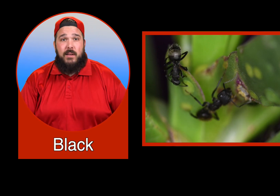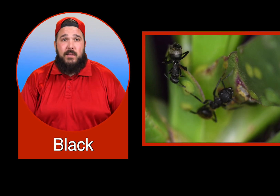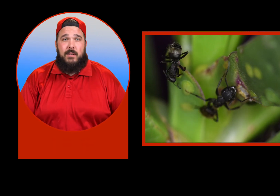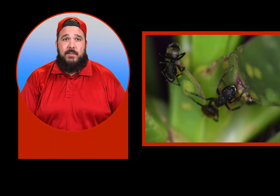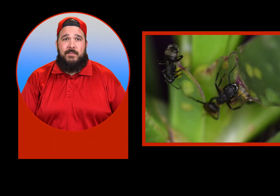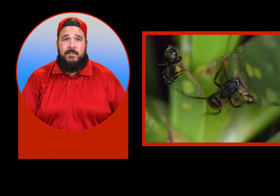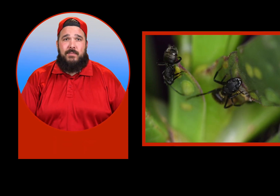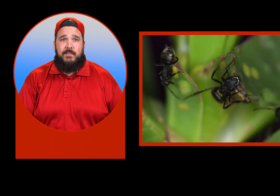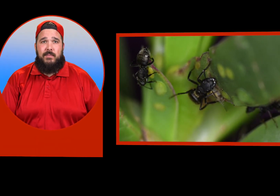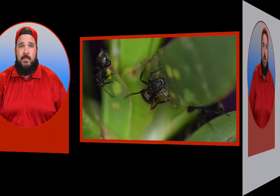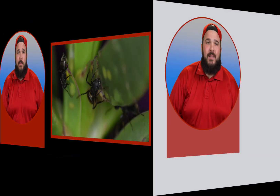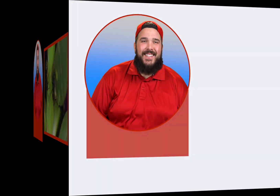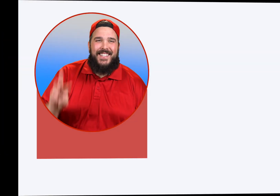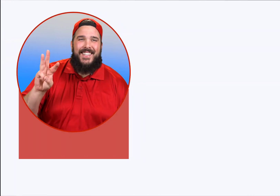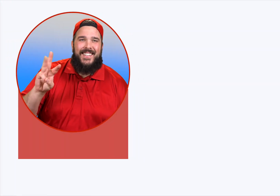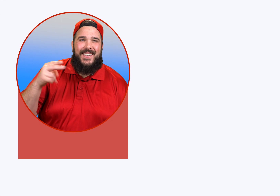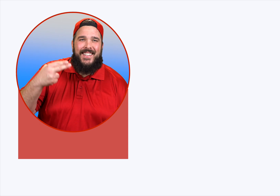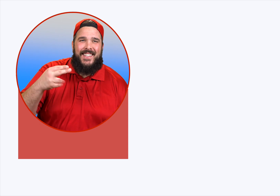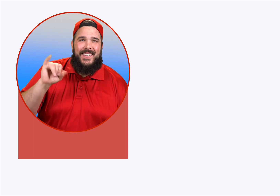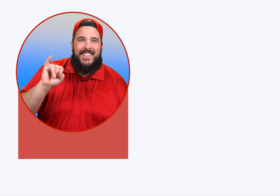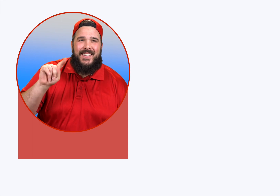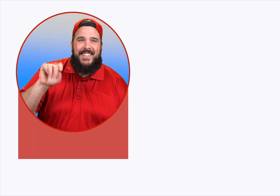Black.